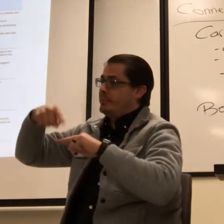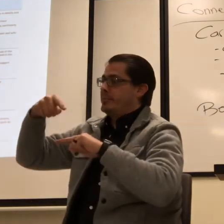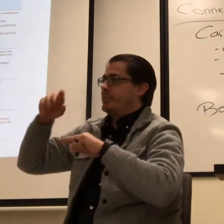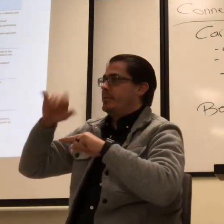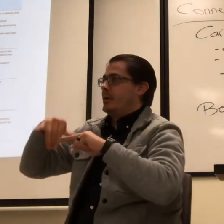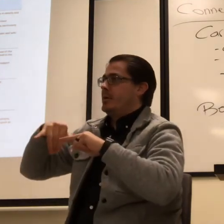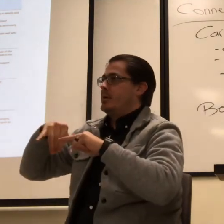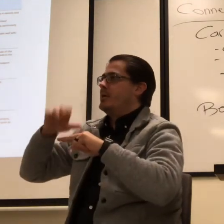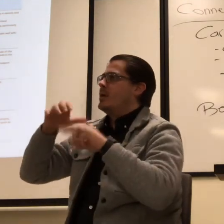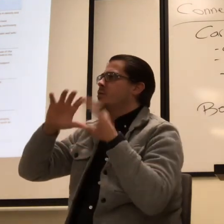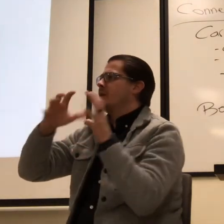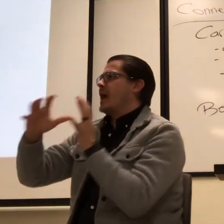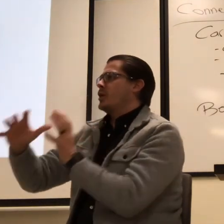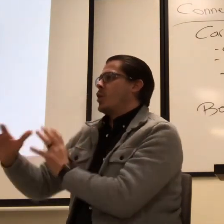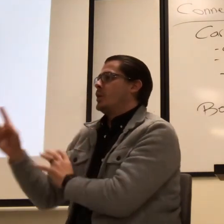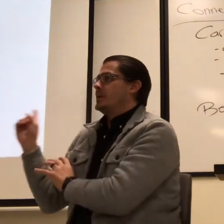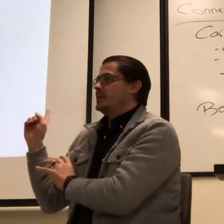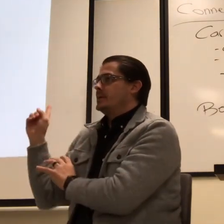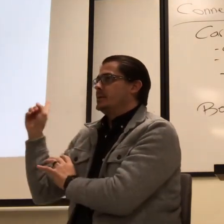the categories of